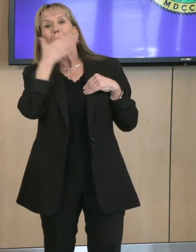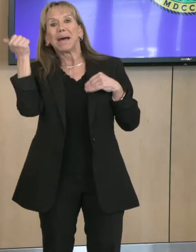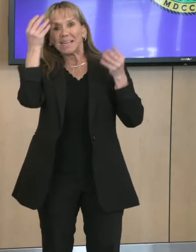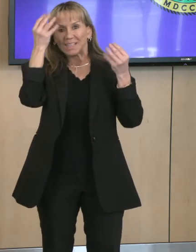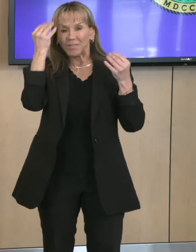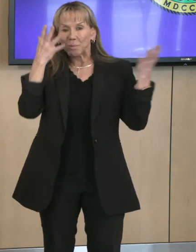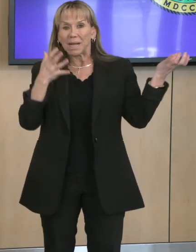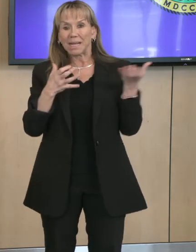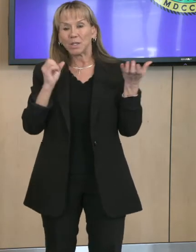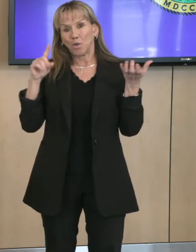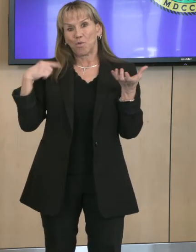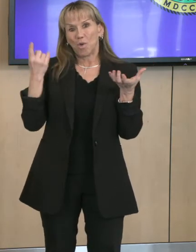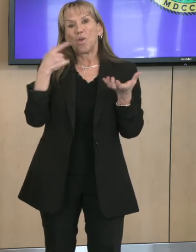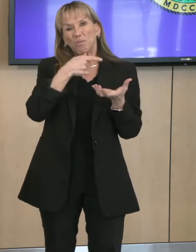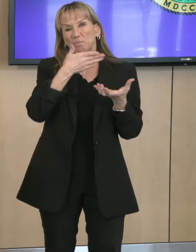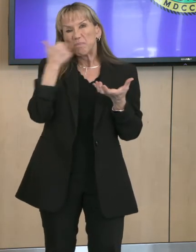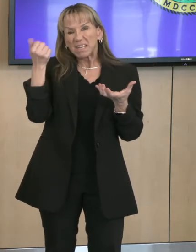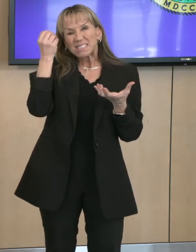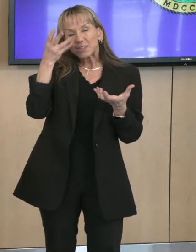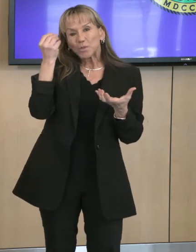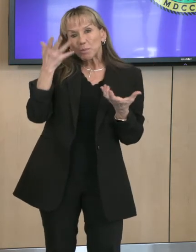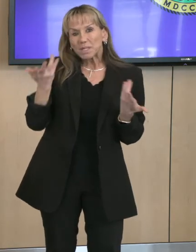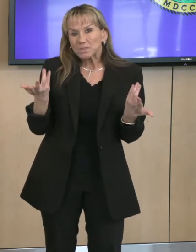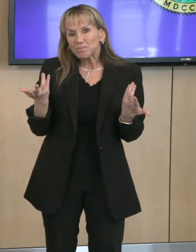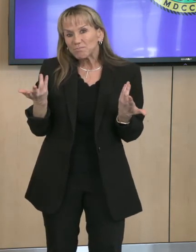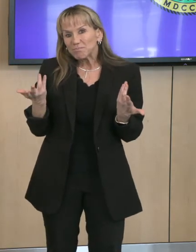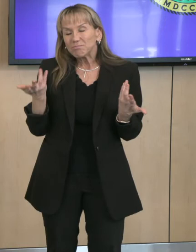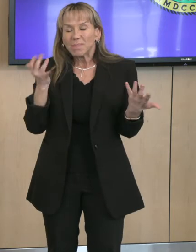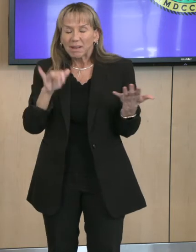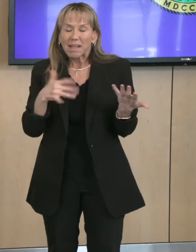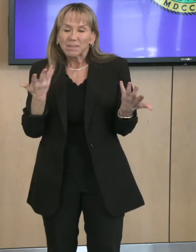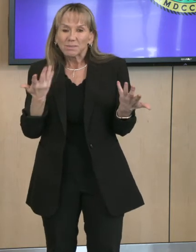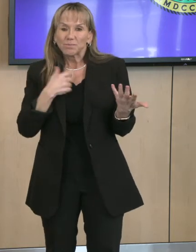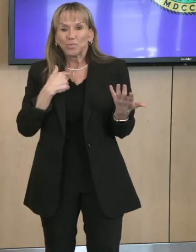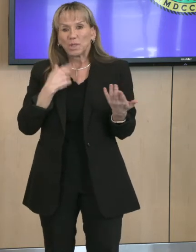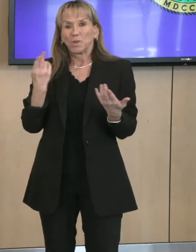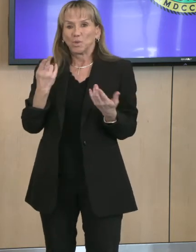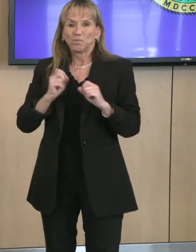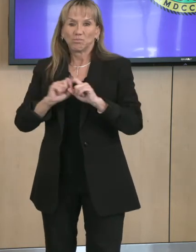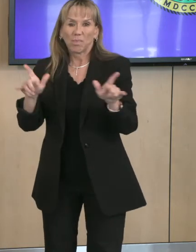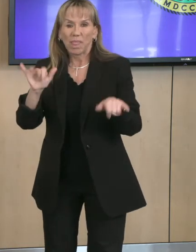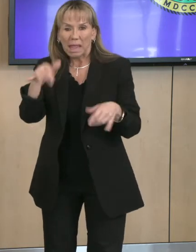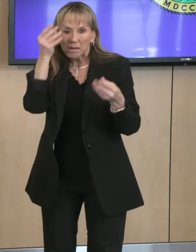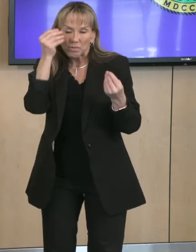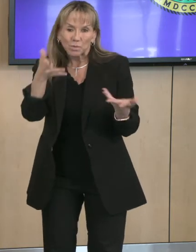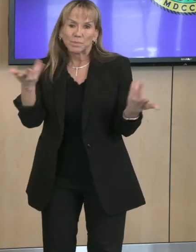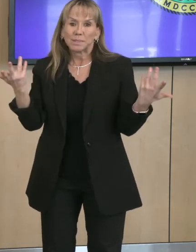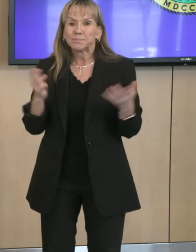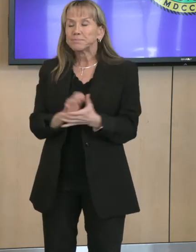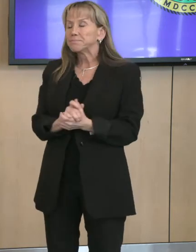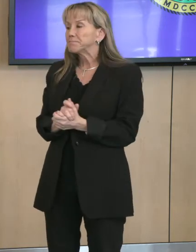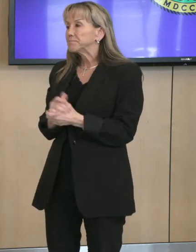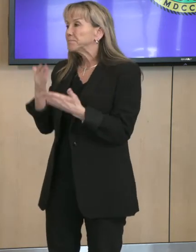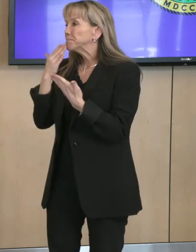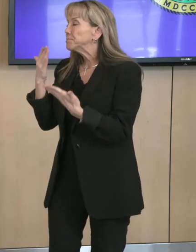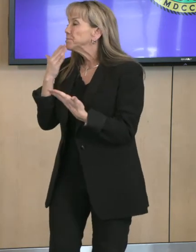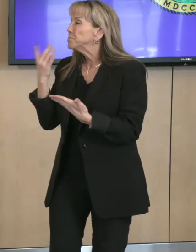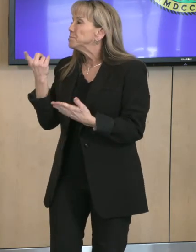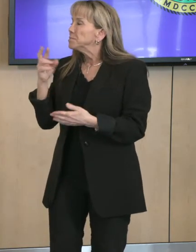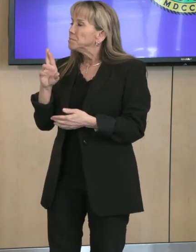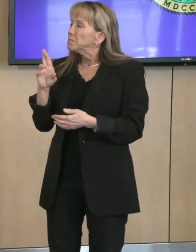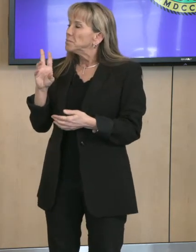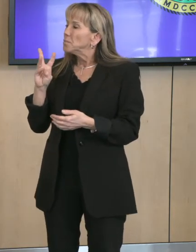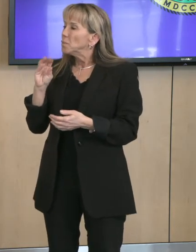that is what we have at this time, and that's the information that we are using. All right, thank you, Dr. Wooten. I have